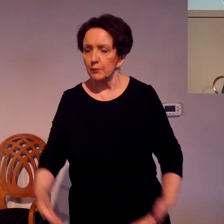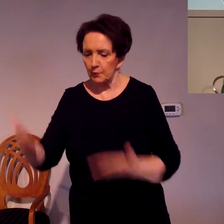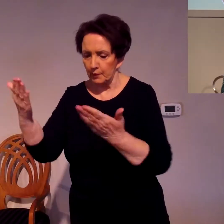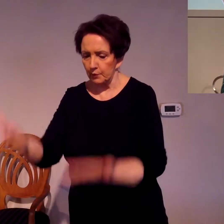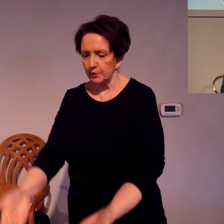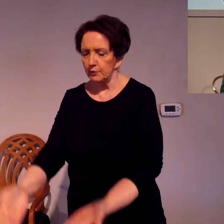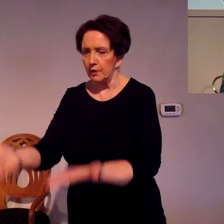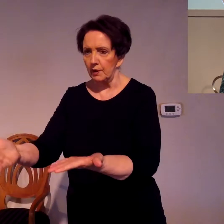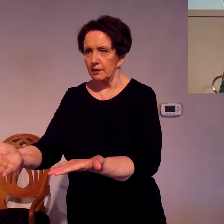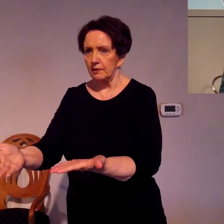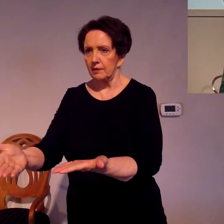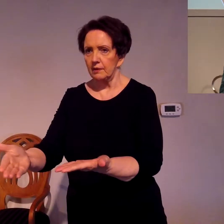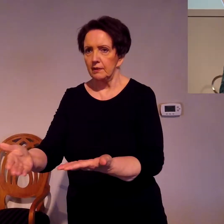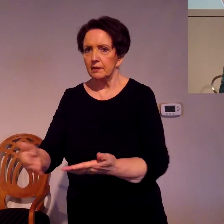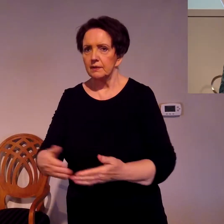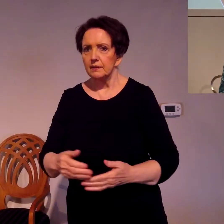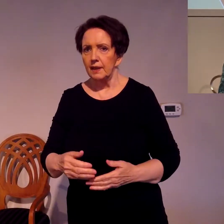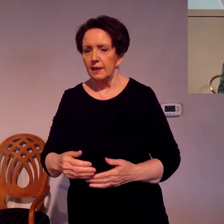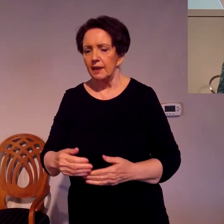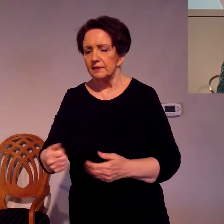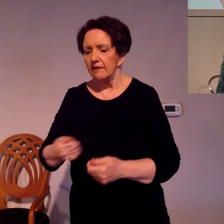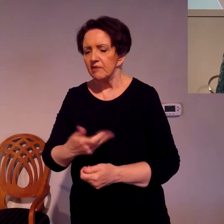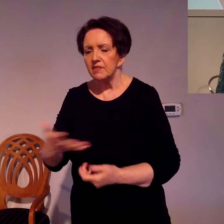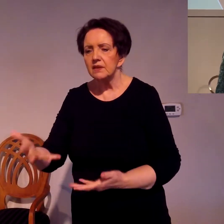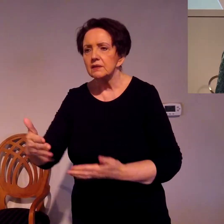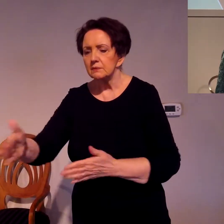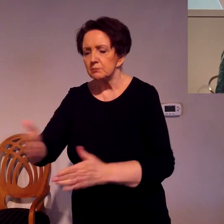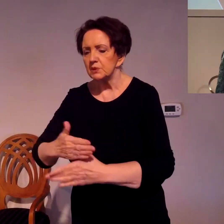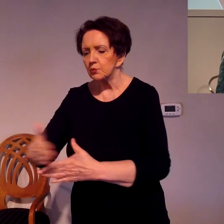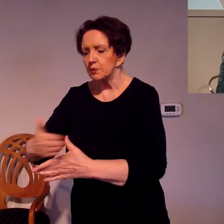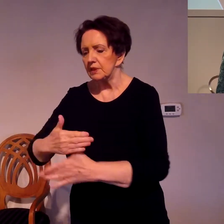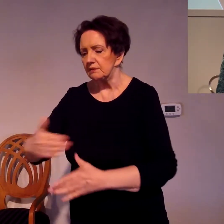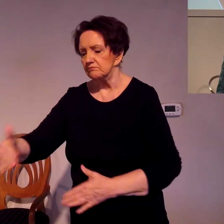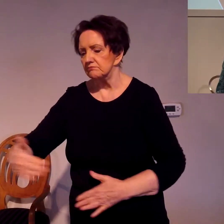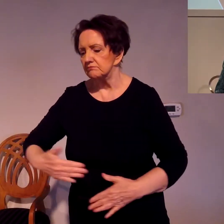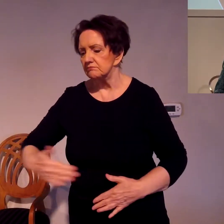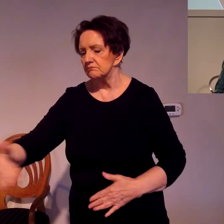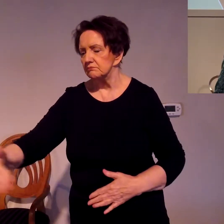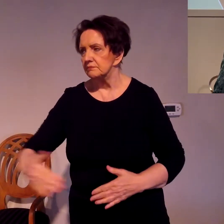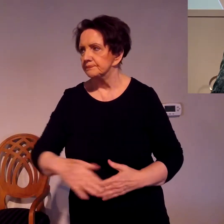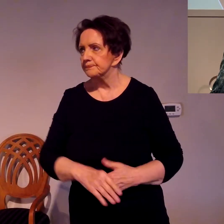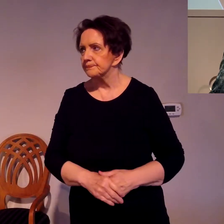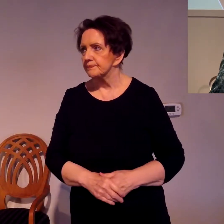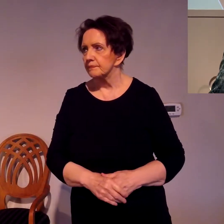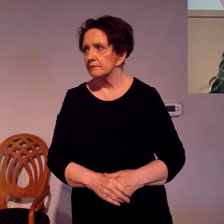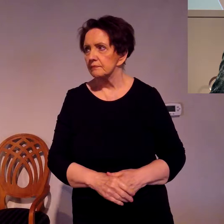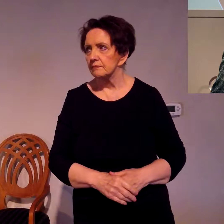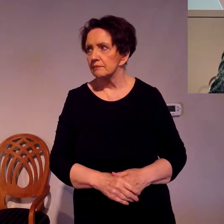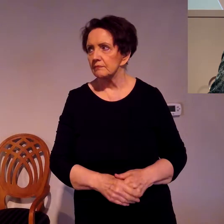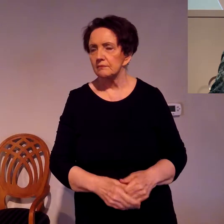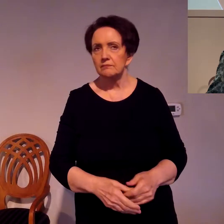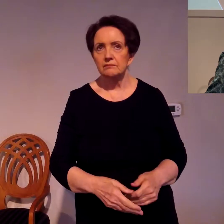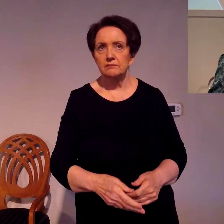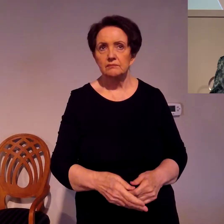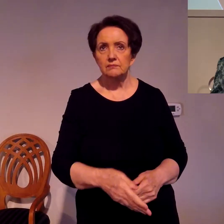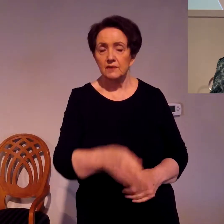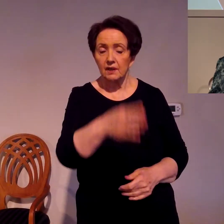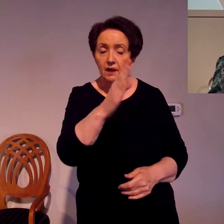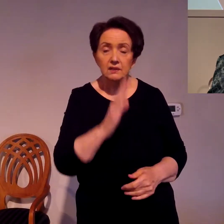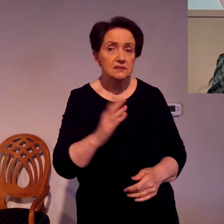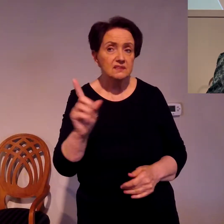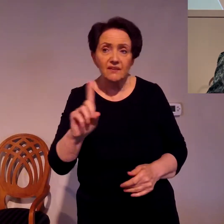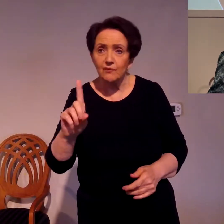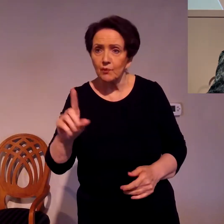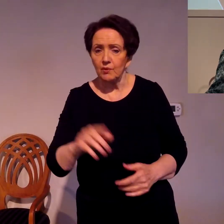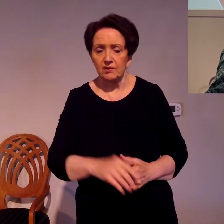are, and right in what's between us. Because the infinite power and presence is omnipotent, omniscient, everywhere.